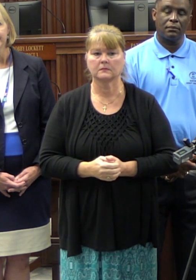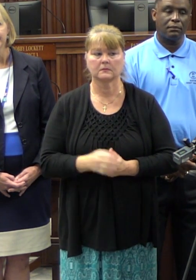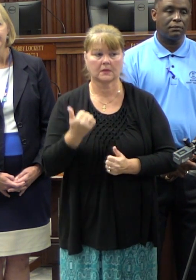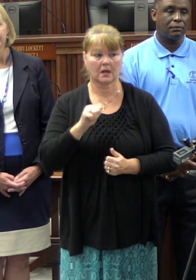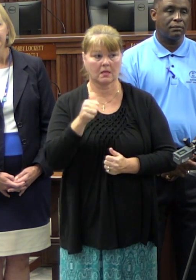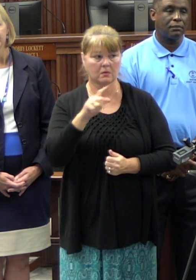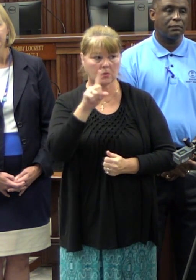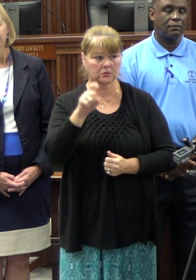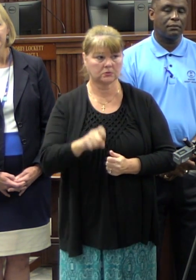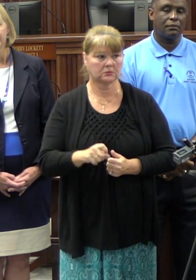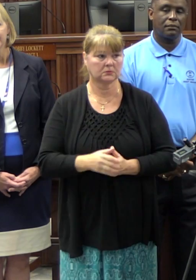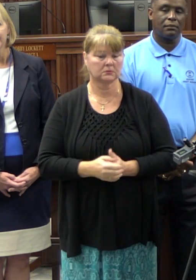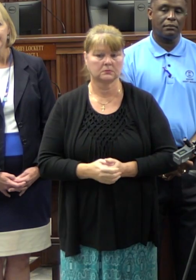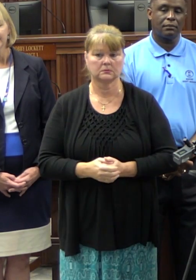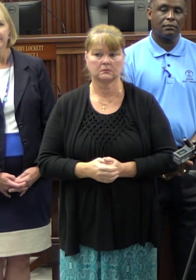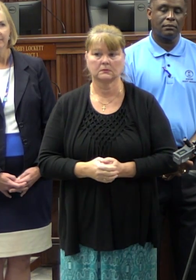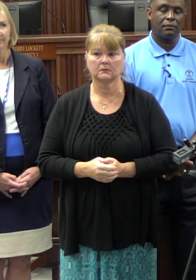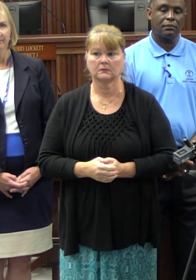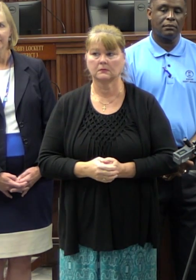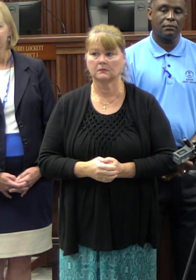Any other questions?